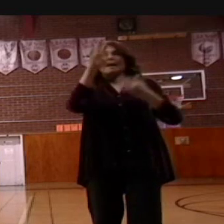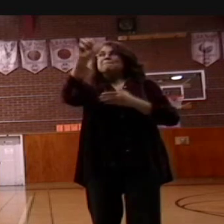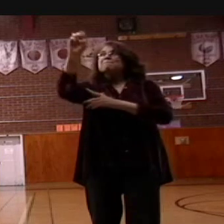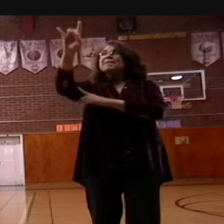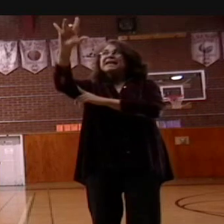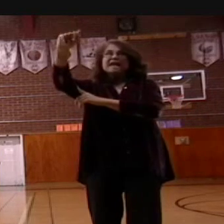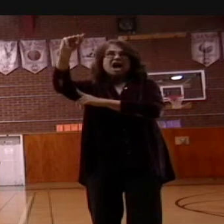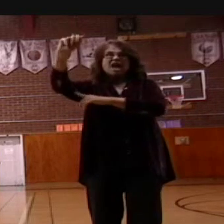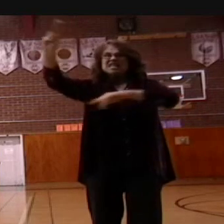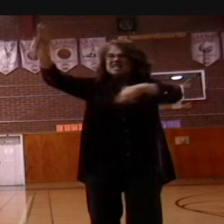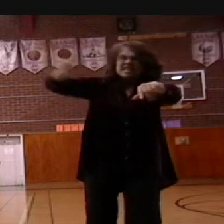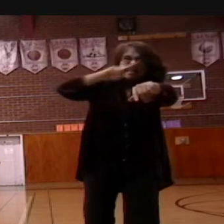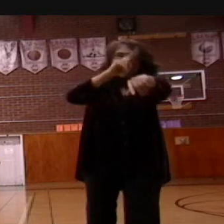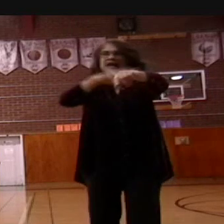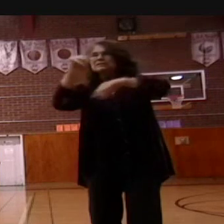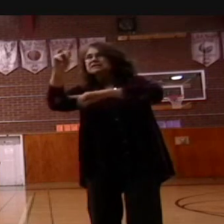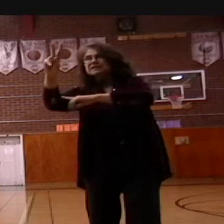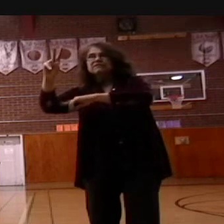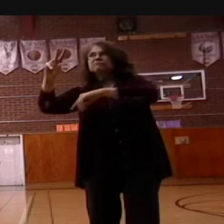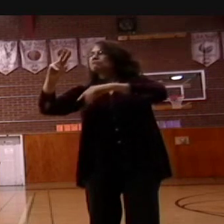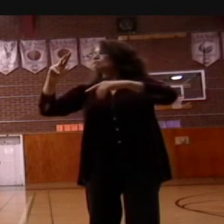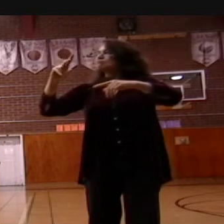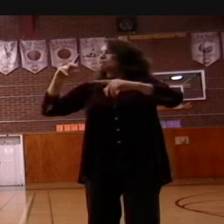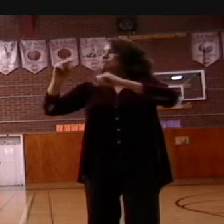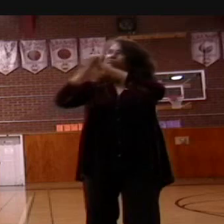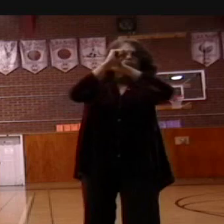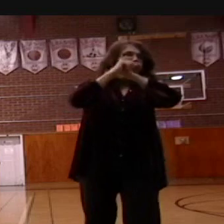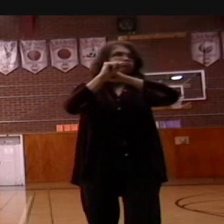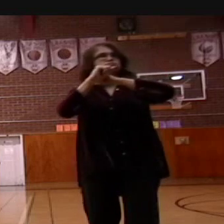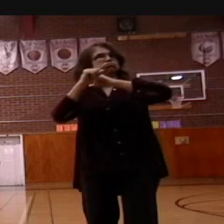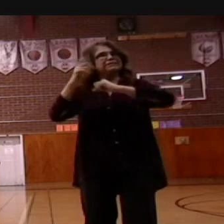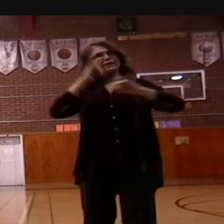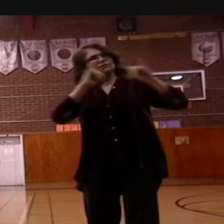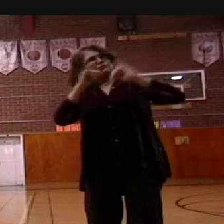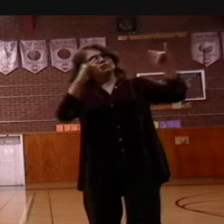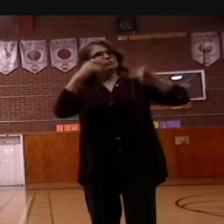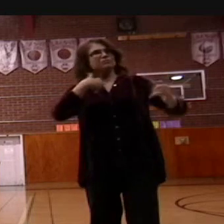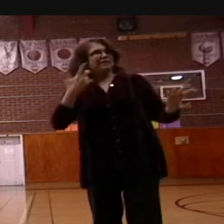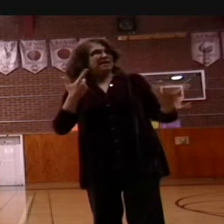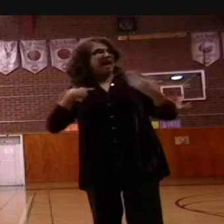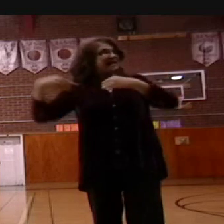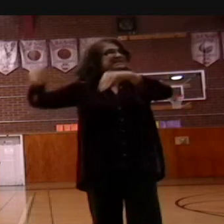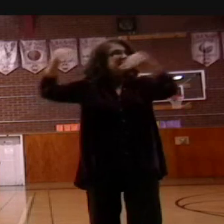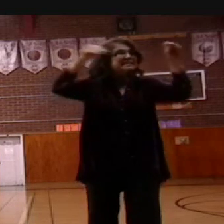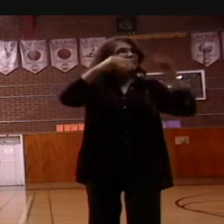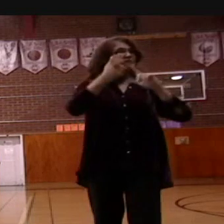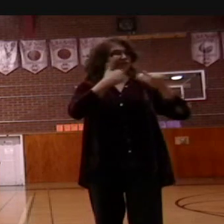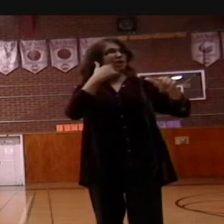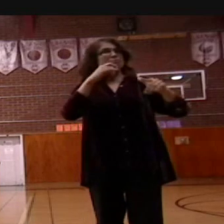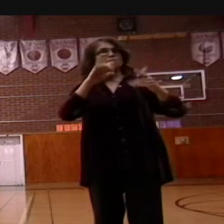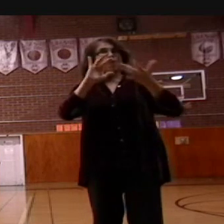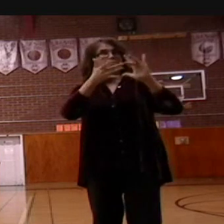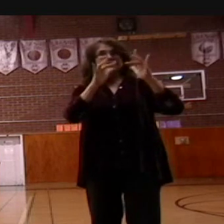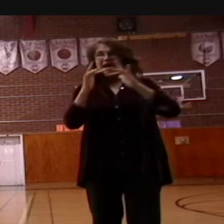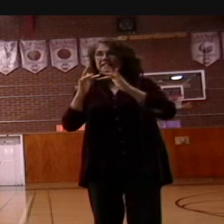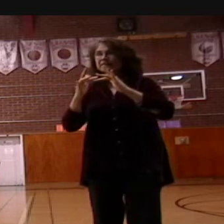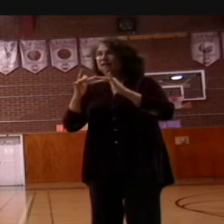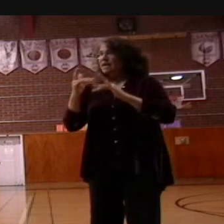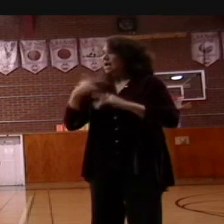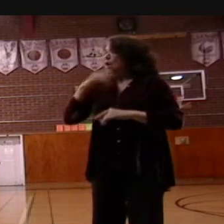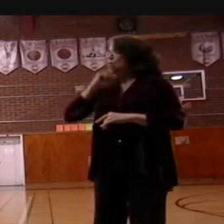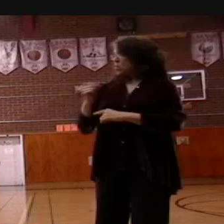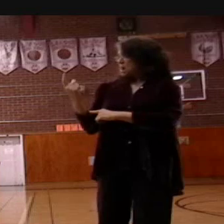so people were ordering directly from my website. When I was 11, I was the youngest person to win the Young Entrepreneur of the Year Award.